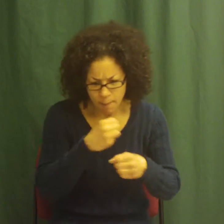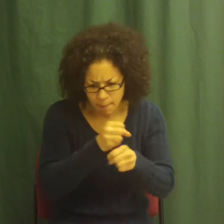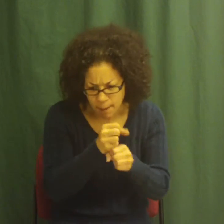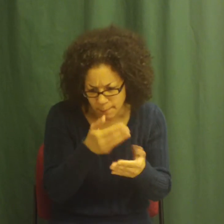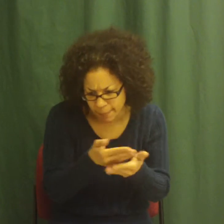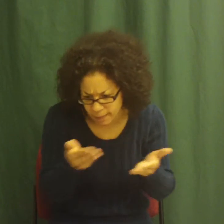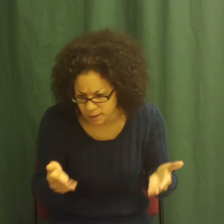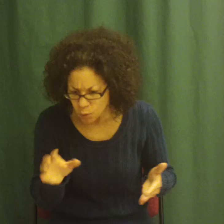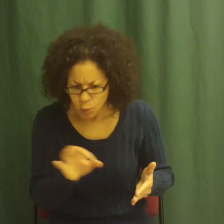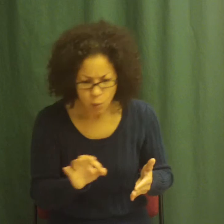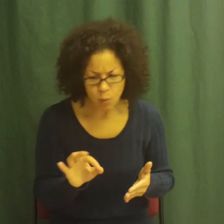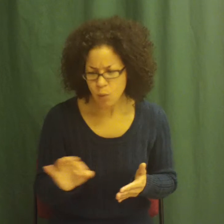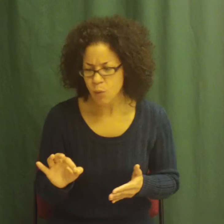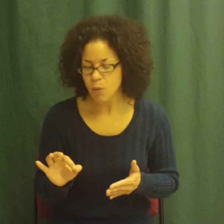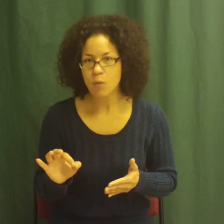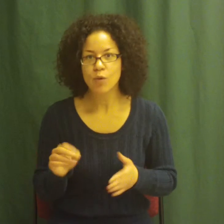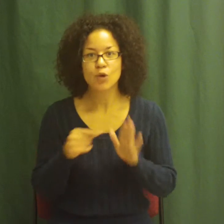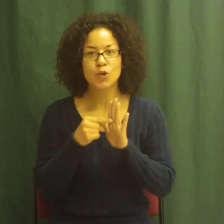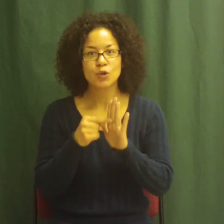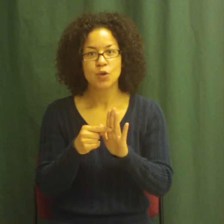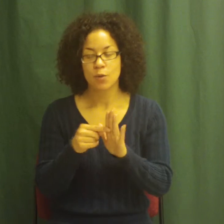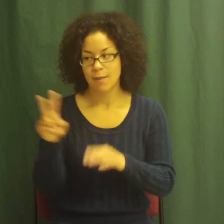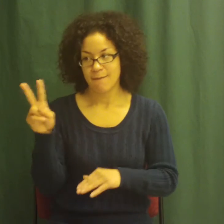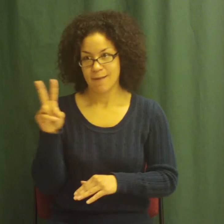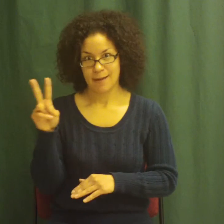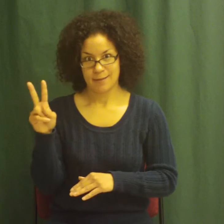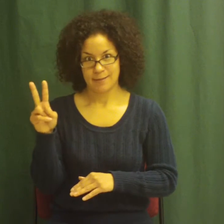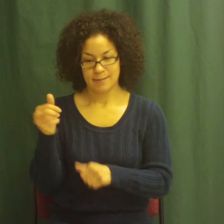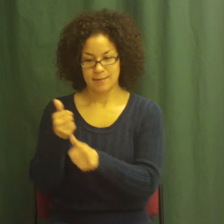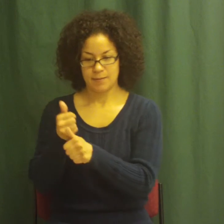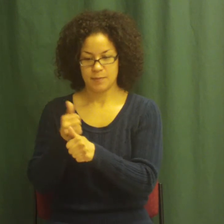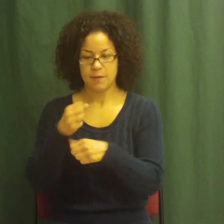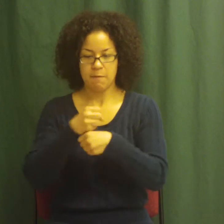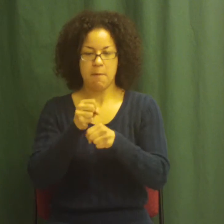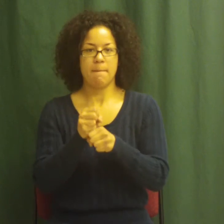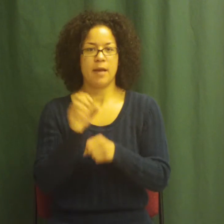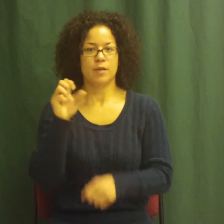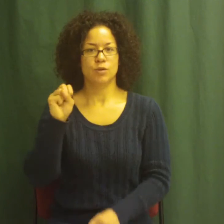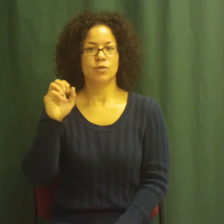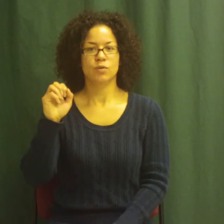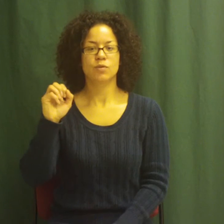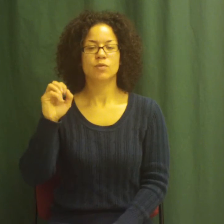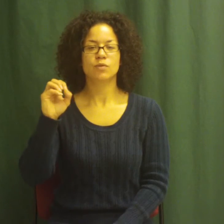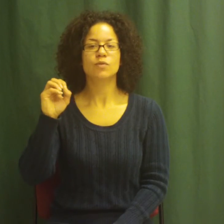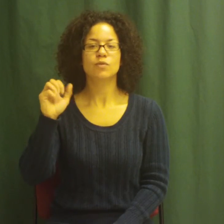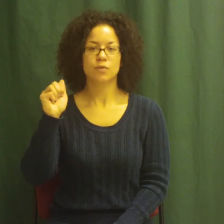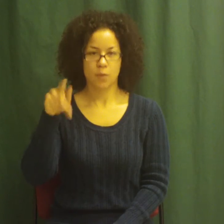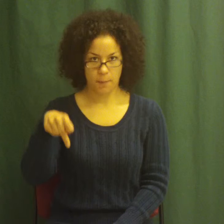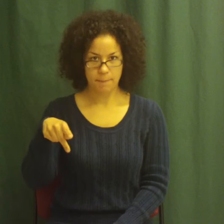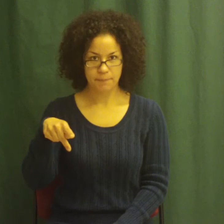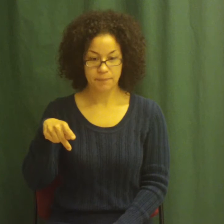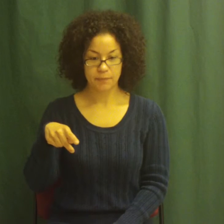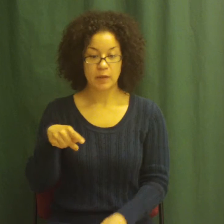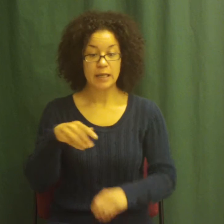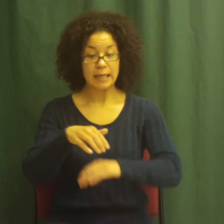that Vikings made soap. In England, the Vikings living there even had